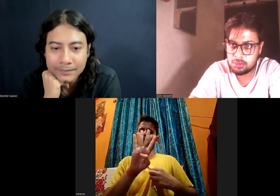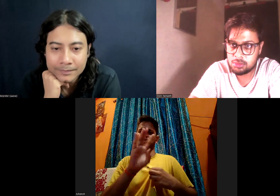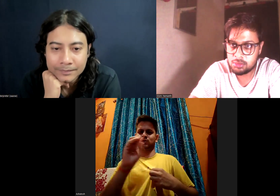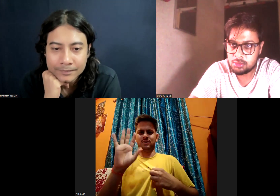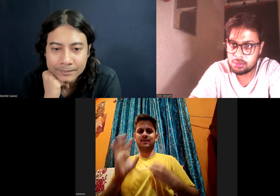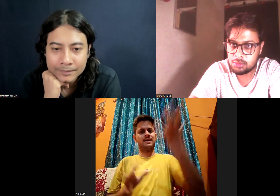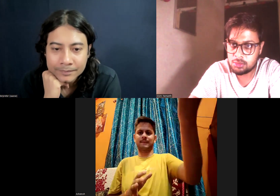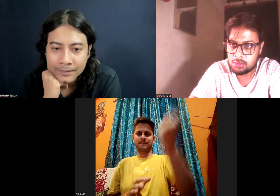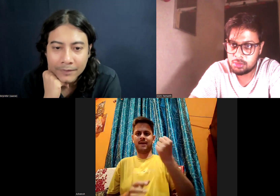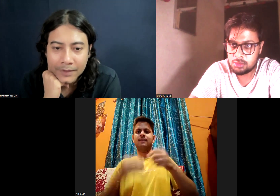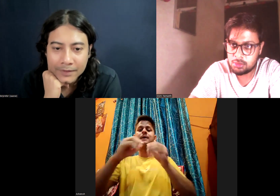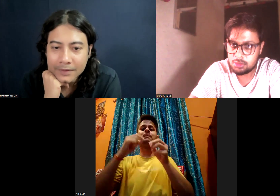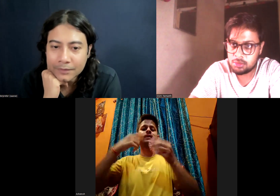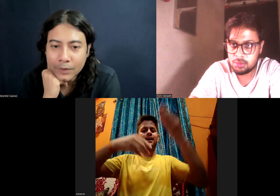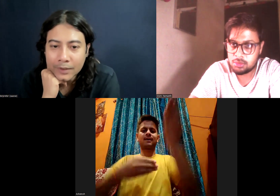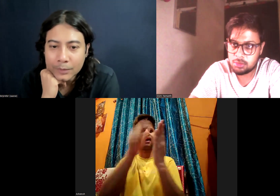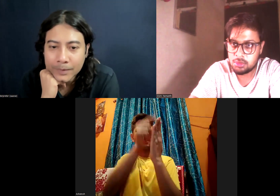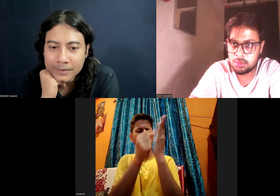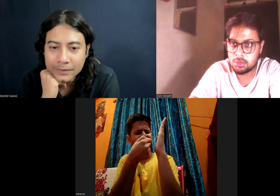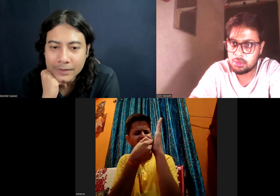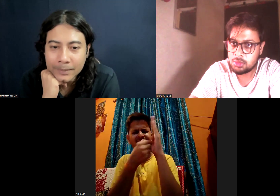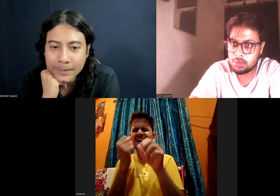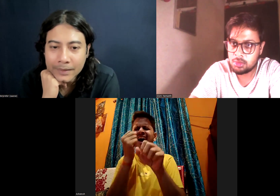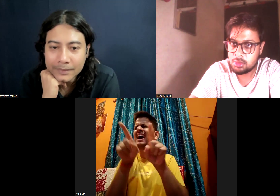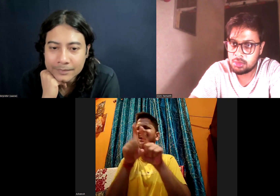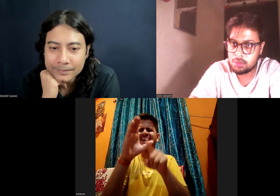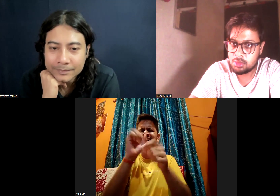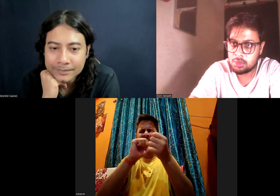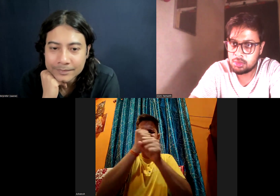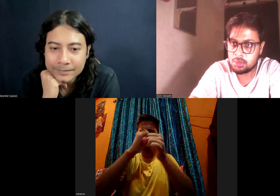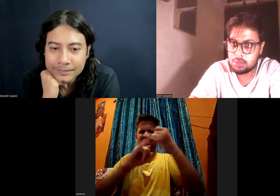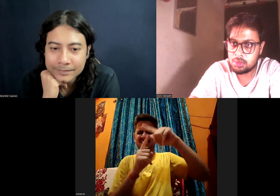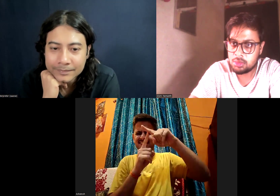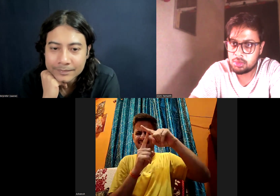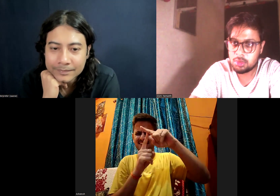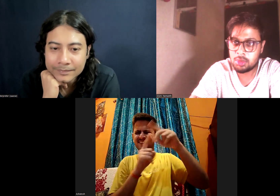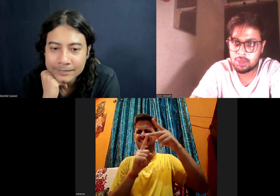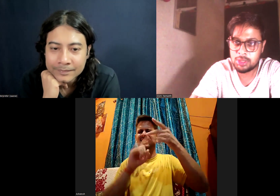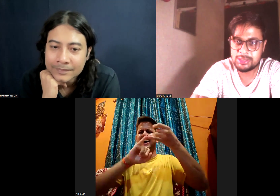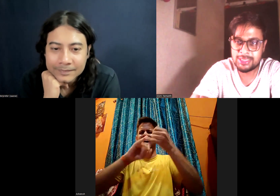something. If a t-shirt is 400 rupees, you take a bill